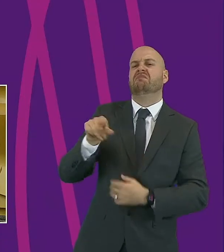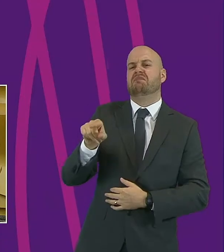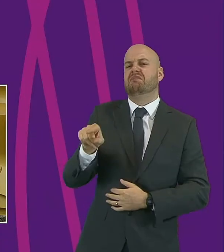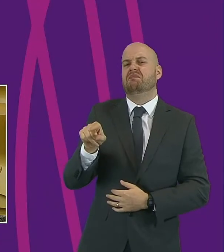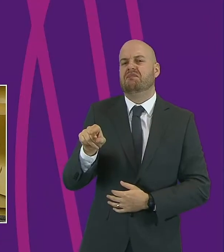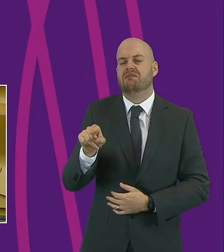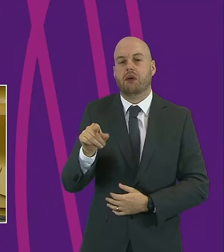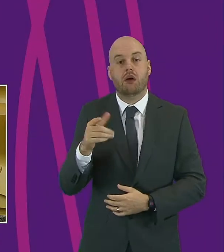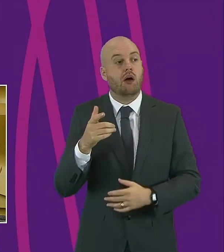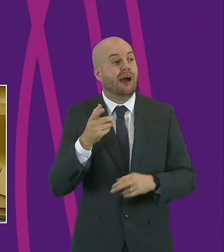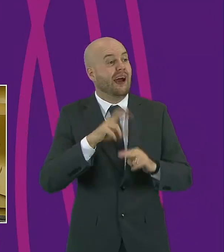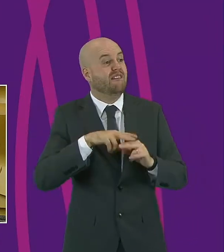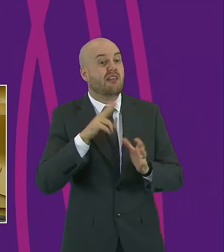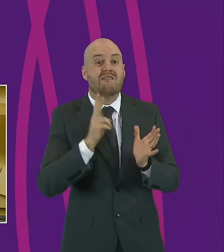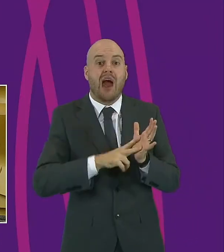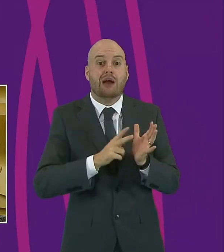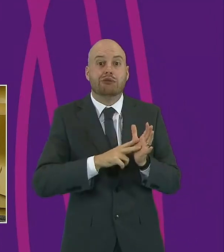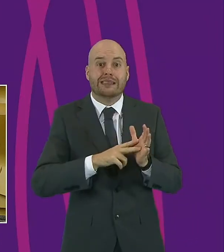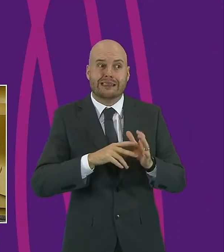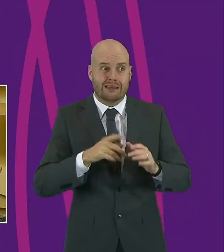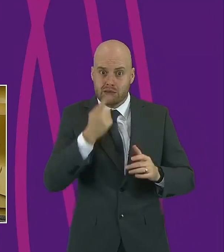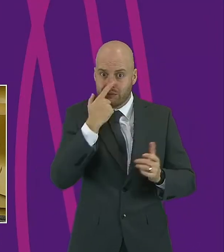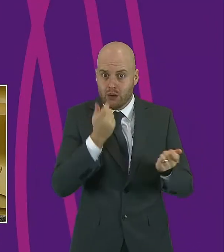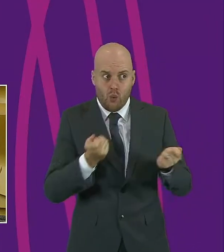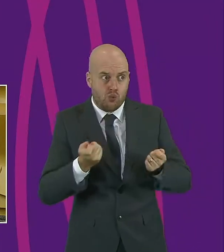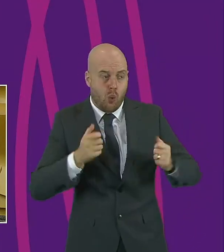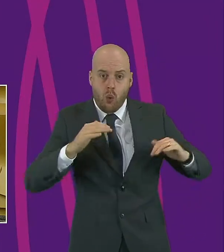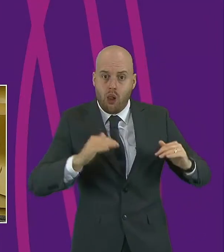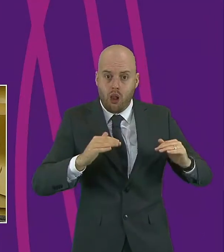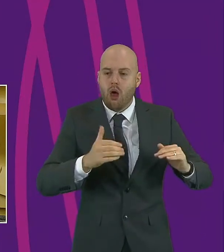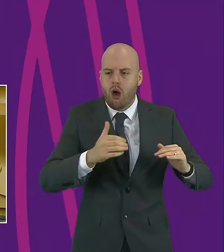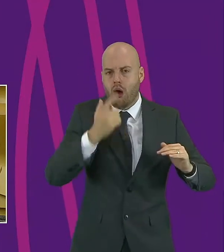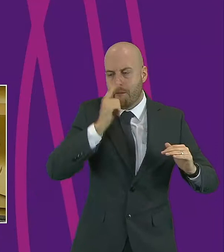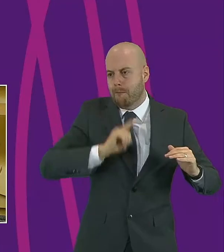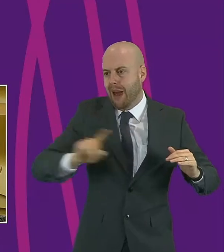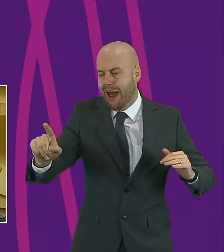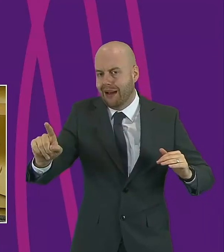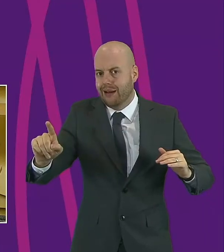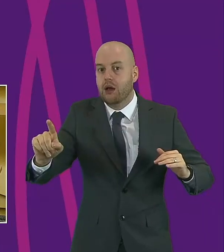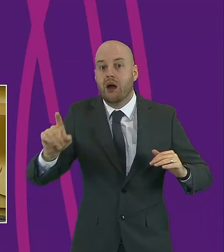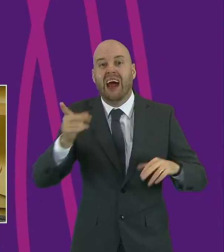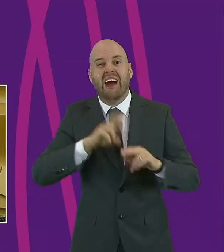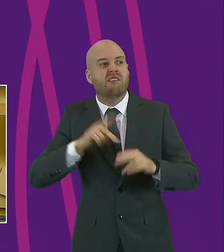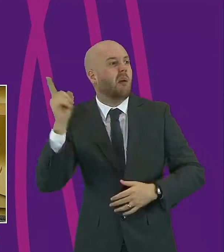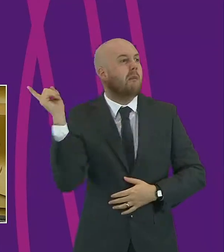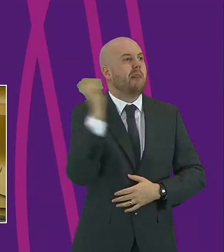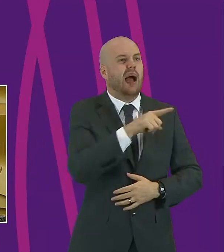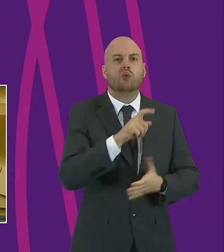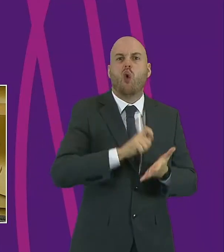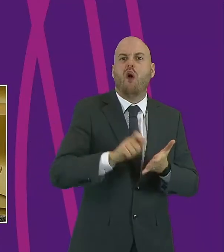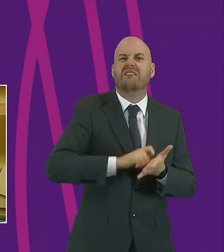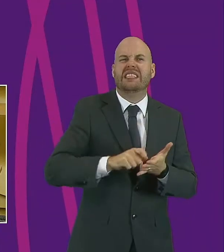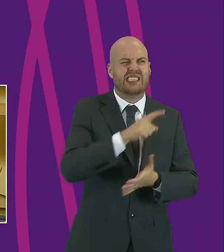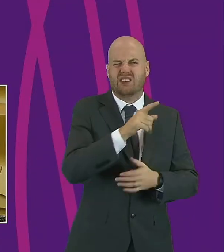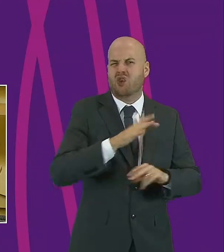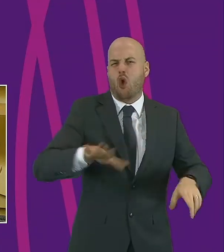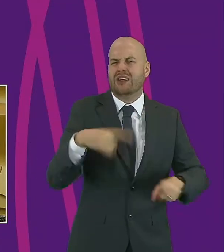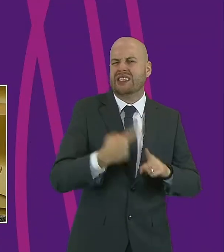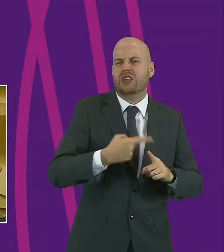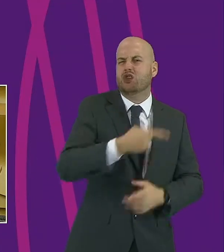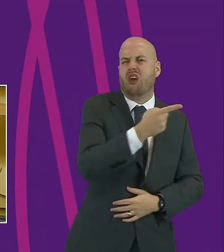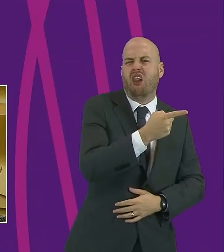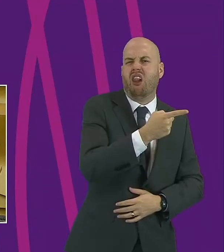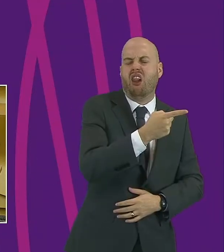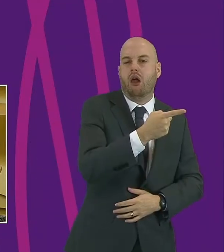we cannot do everything else we would like to do, like bring back non-essential offices. Now, I know people will ask why their kids can go to school,